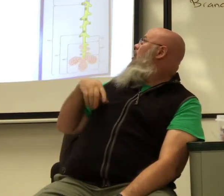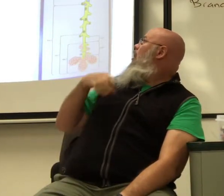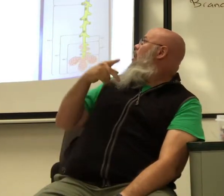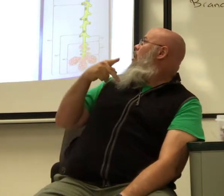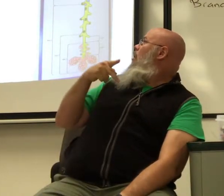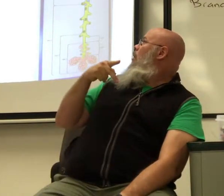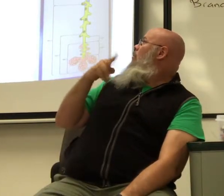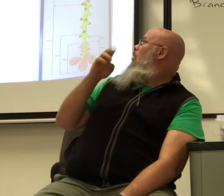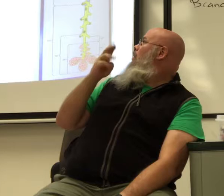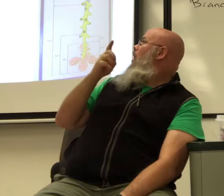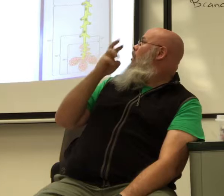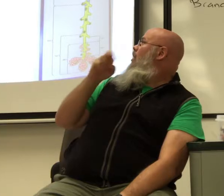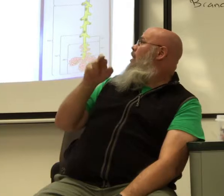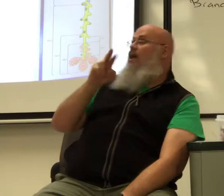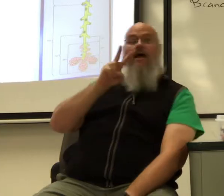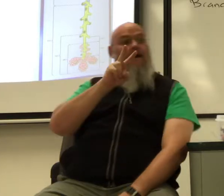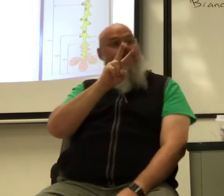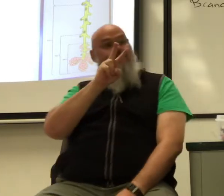pulmonary vein.